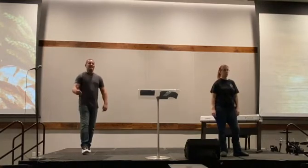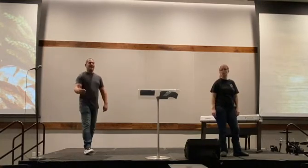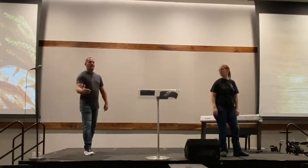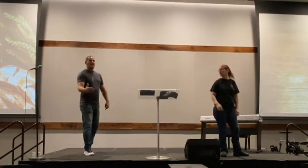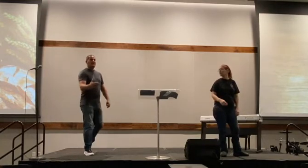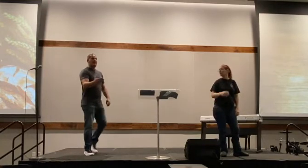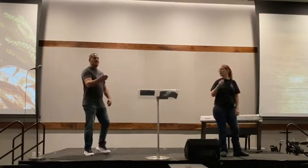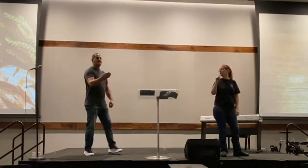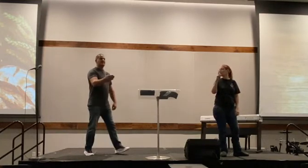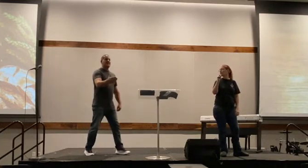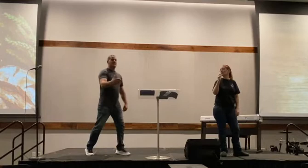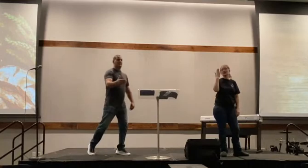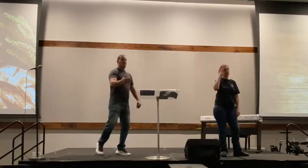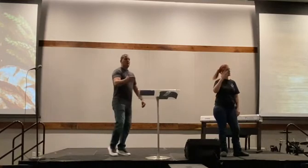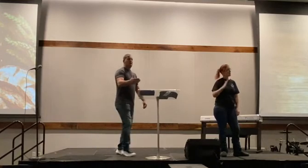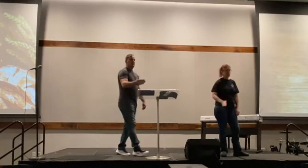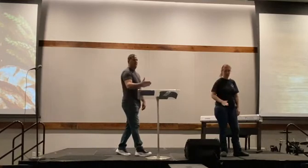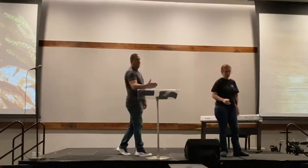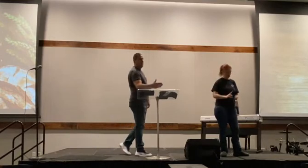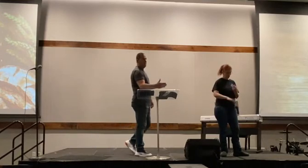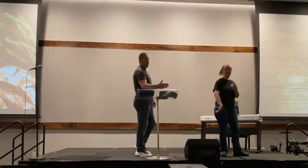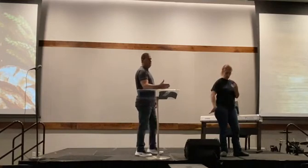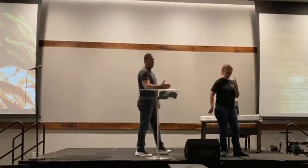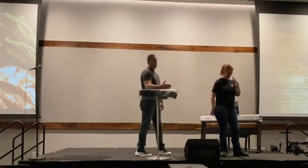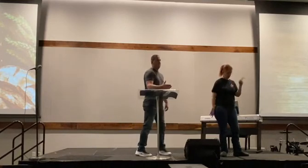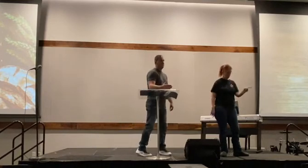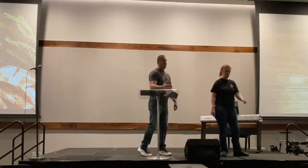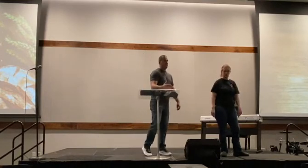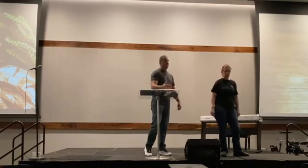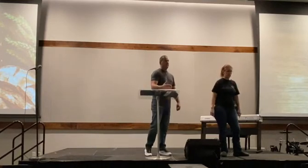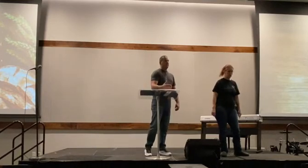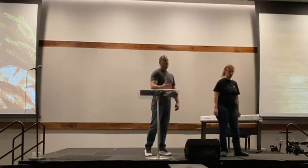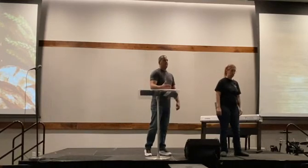I said, Aaron, it is never too late for you.